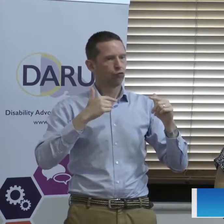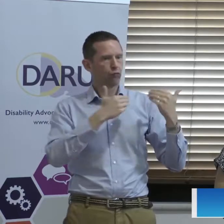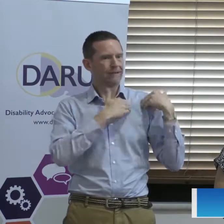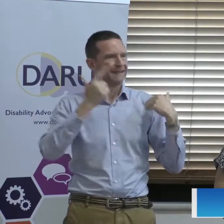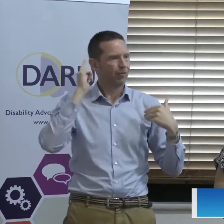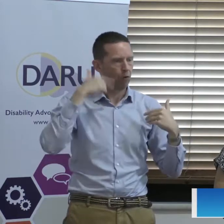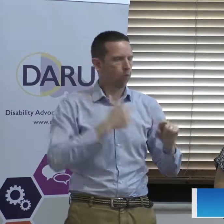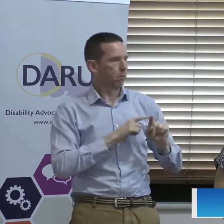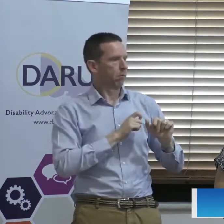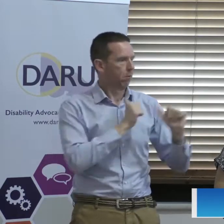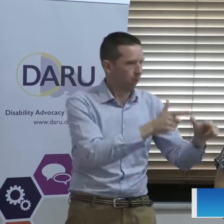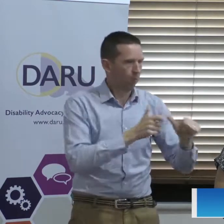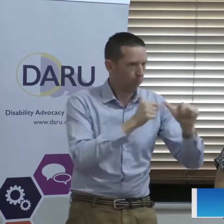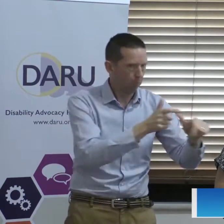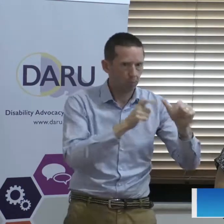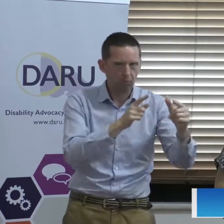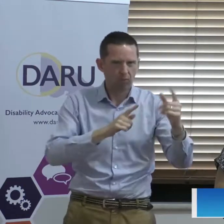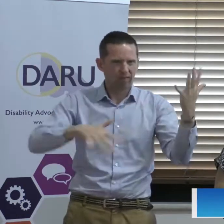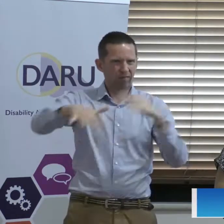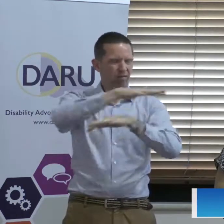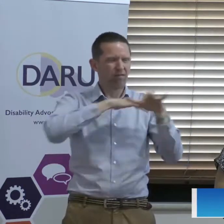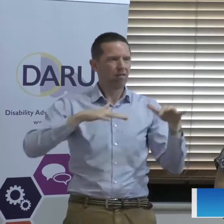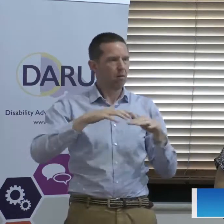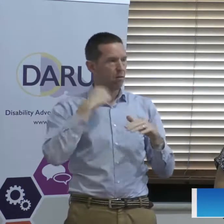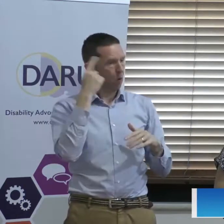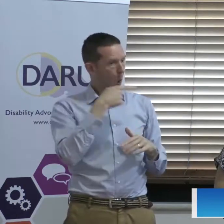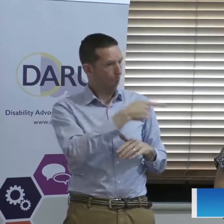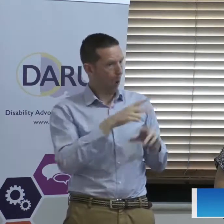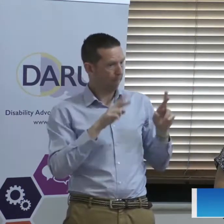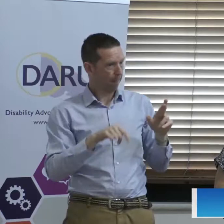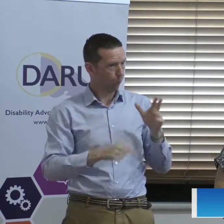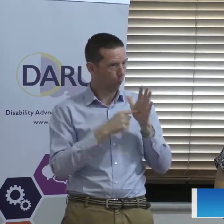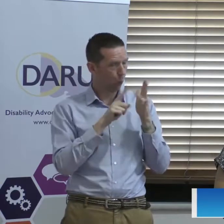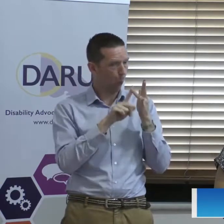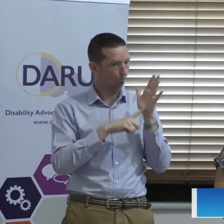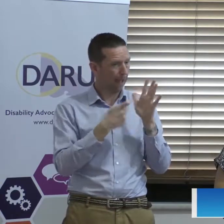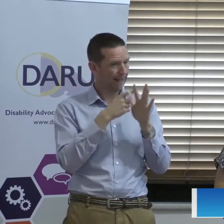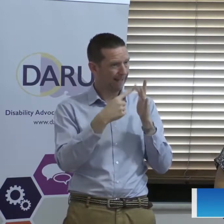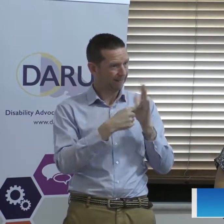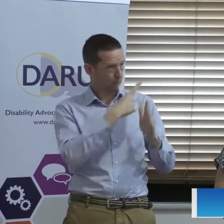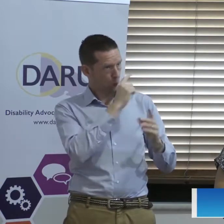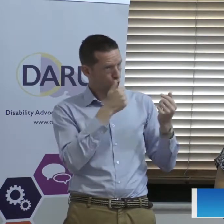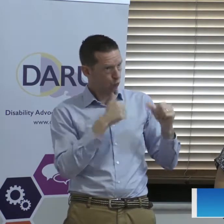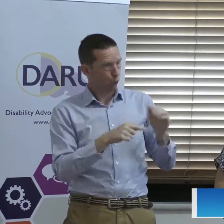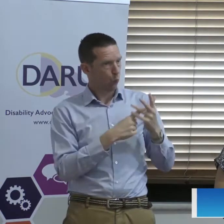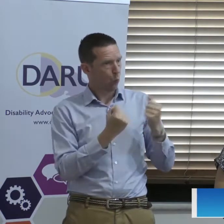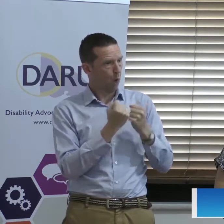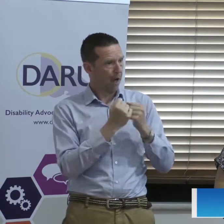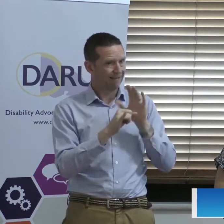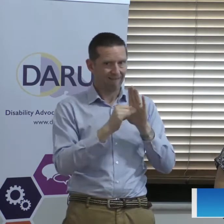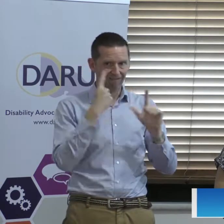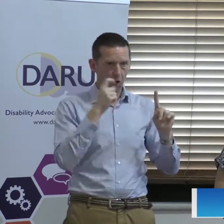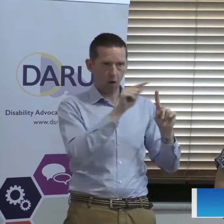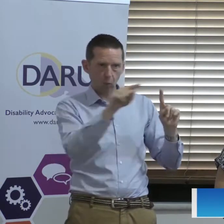My question is, are you hoping that this toolkit can be used to identify which students need